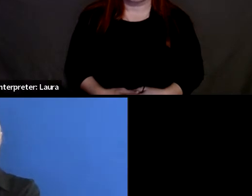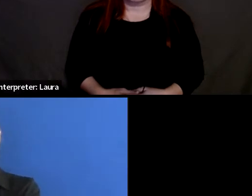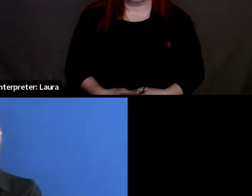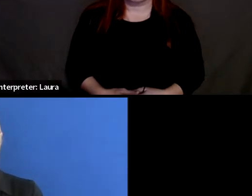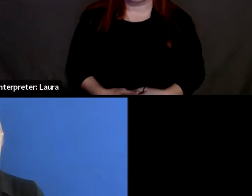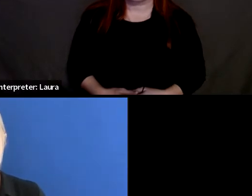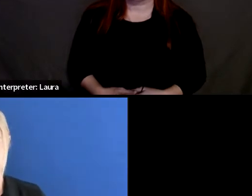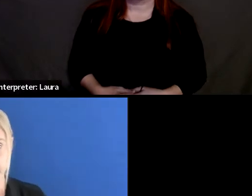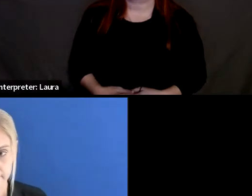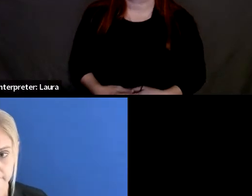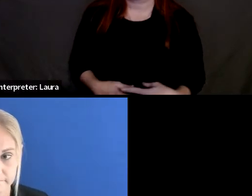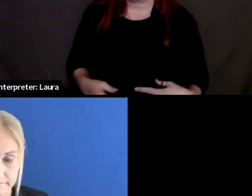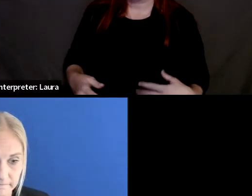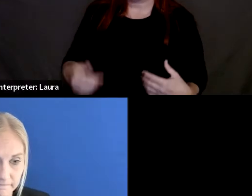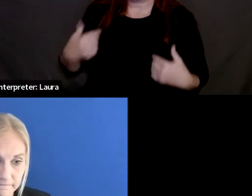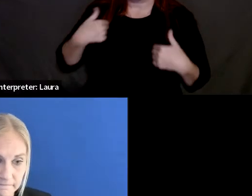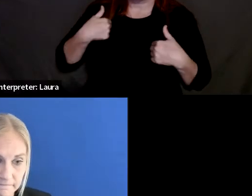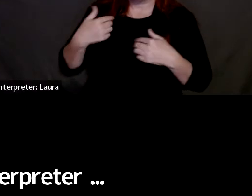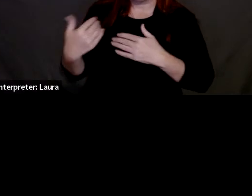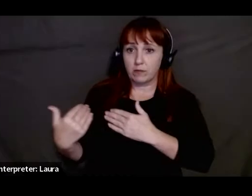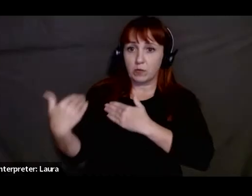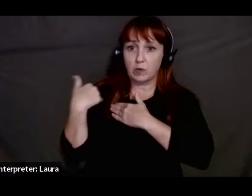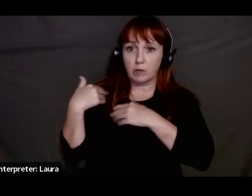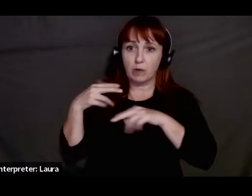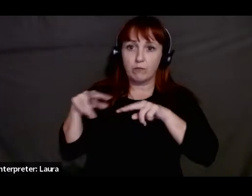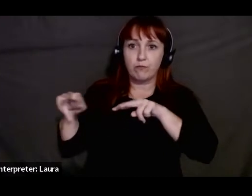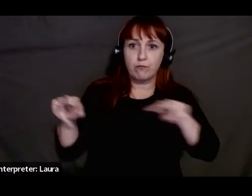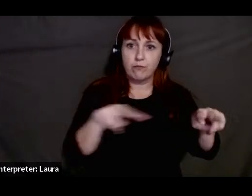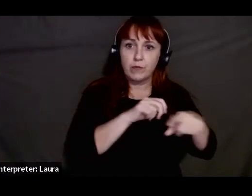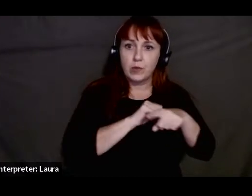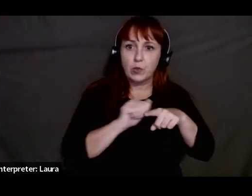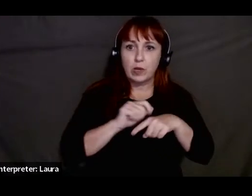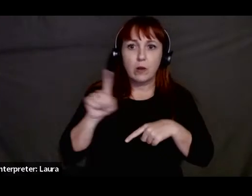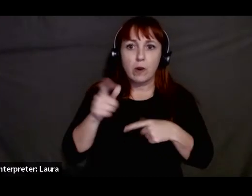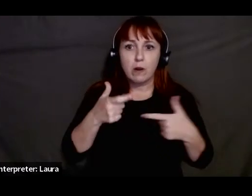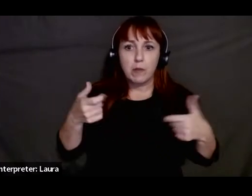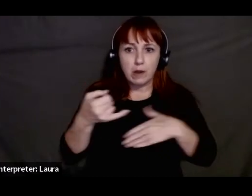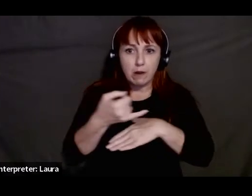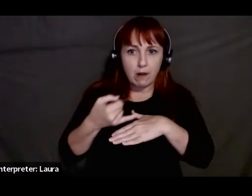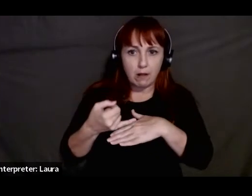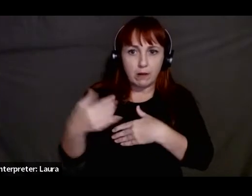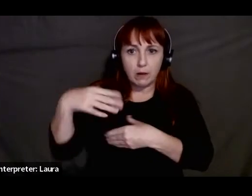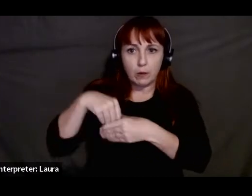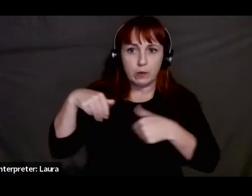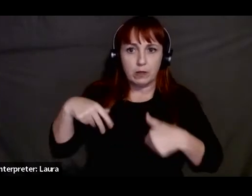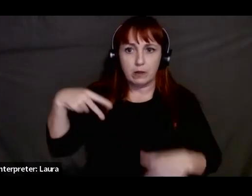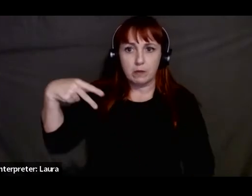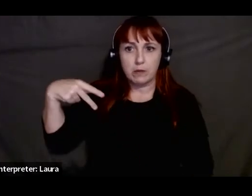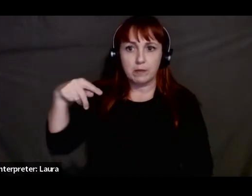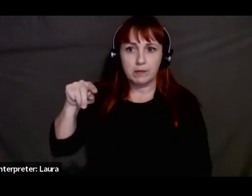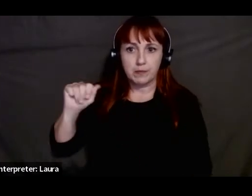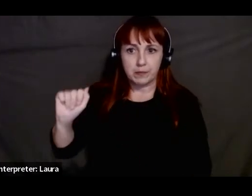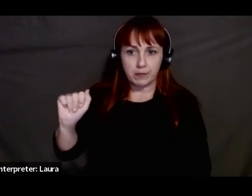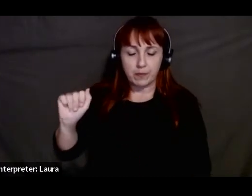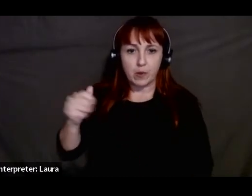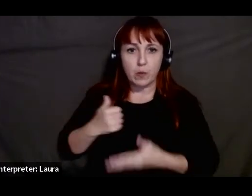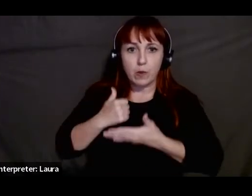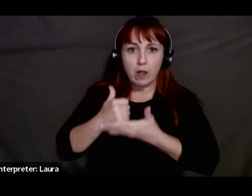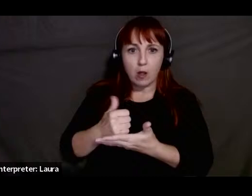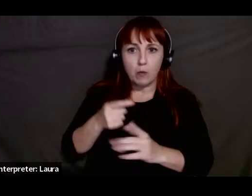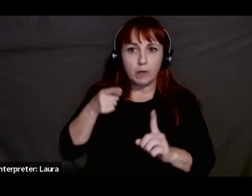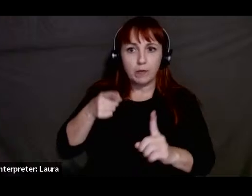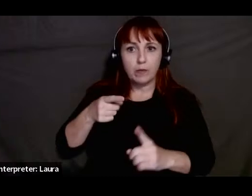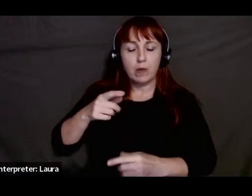I oversee the actual training base on Hawaii Island that includes the lease grant. At PTA, we help ensure America's